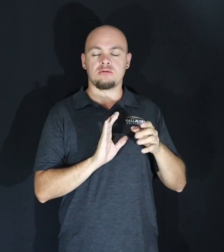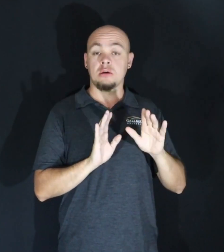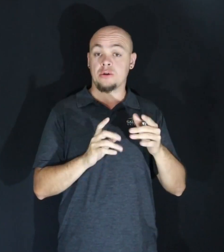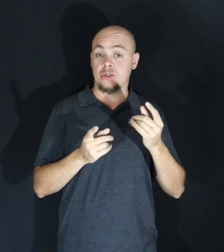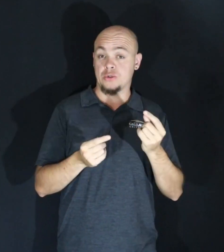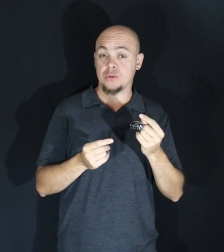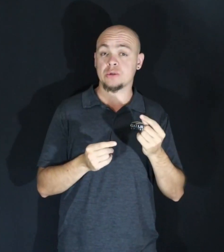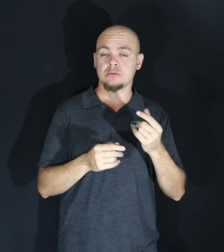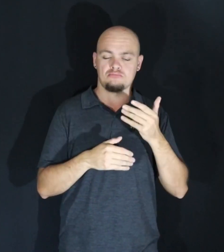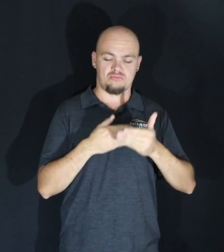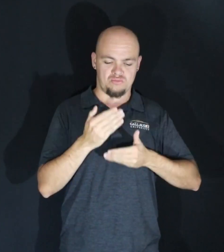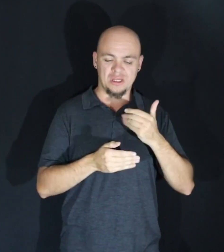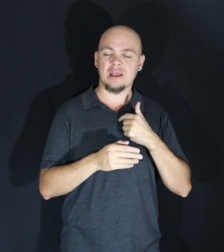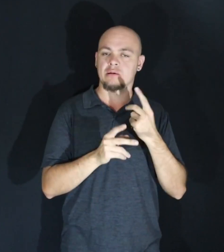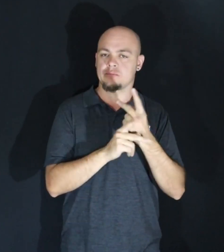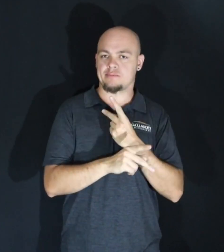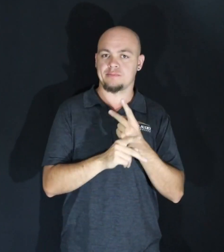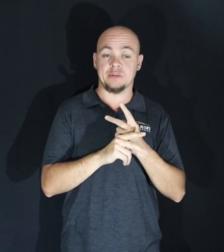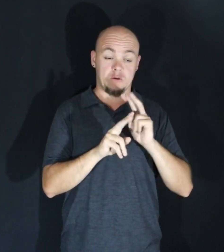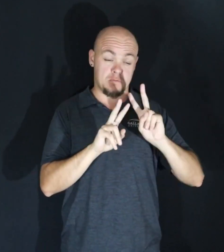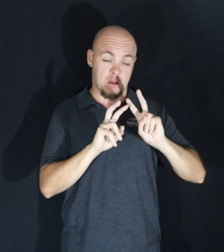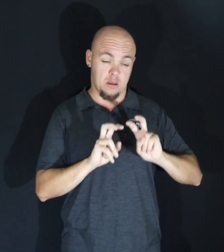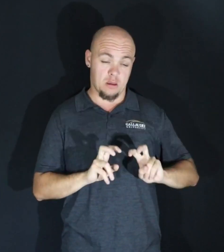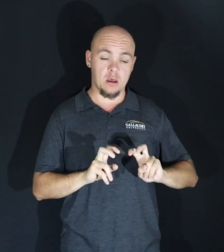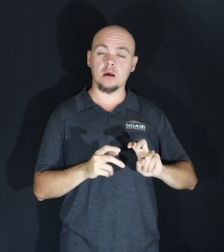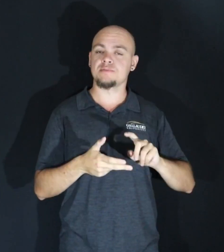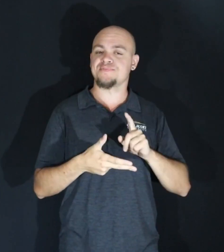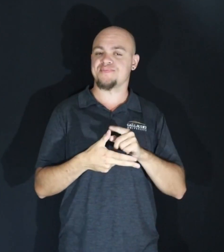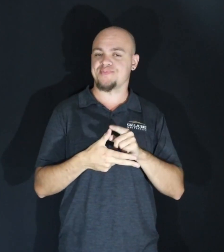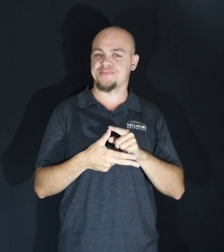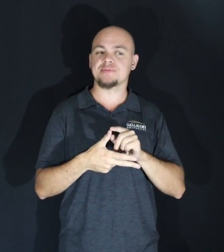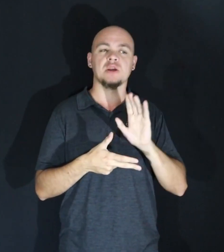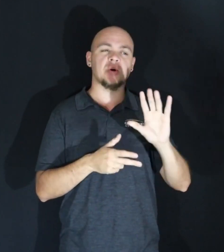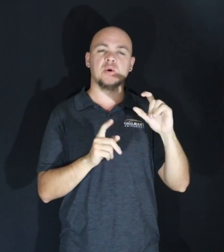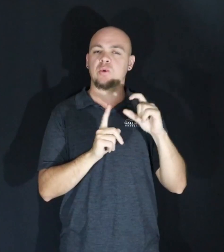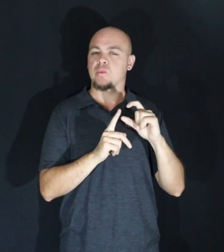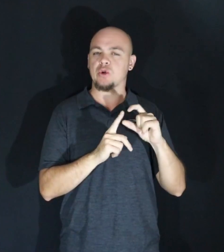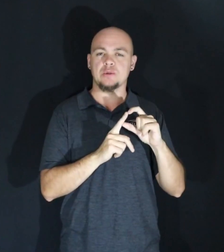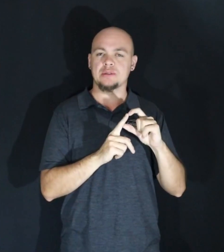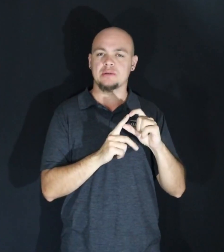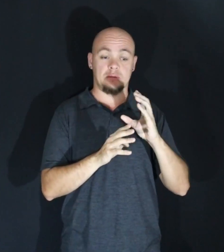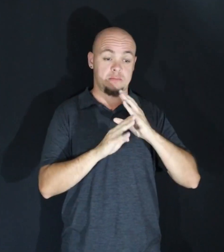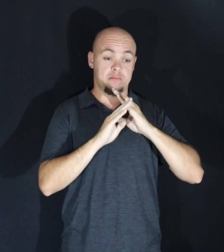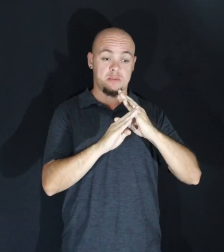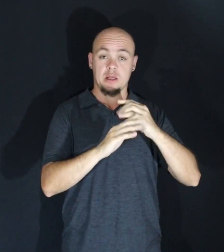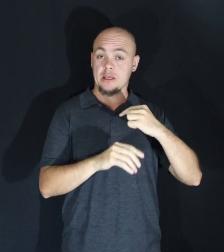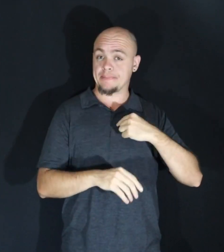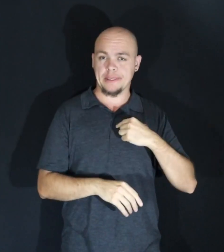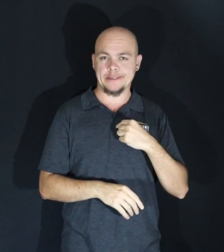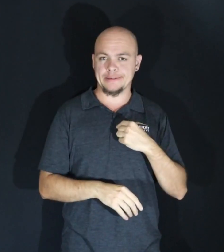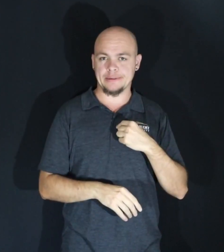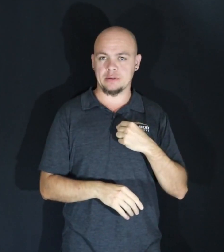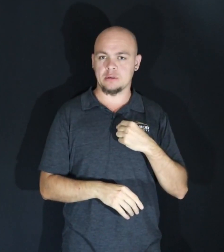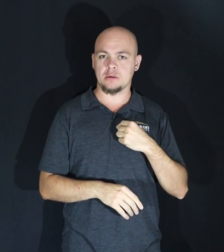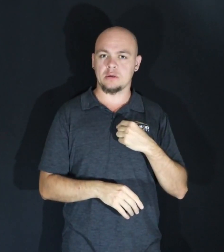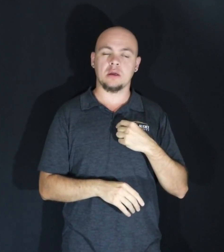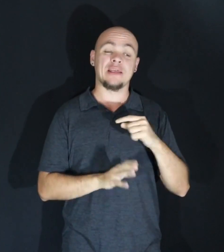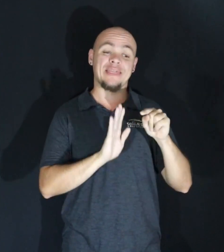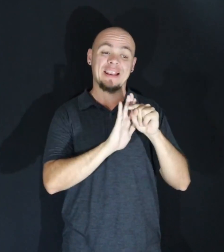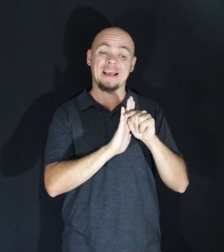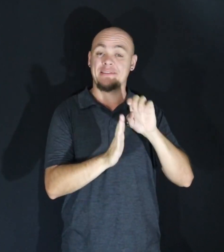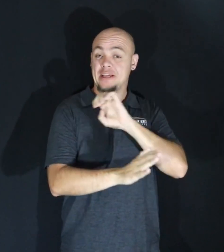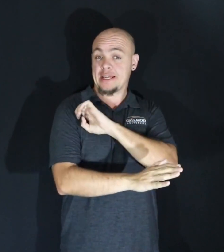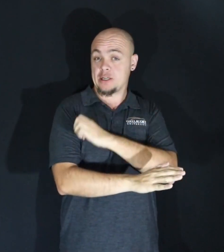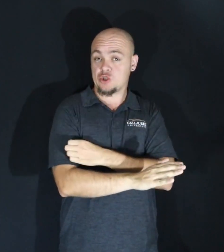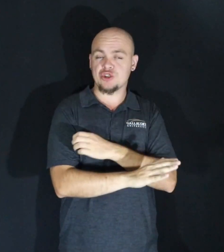I went through the process. Upon reflection, I realized that her words were not a barrier standing in front of me, but that negative energy actually